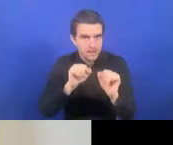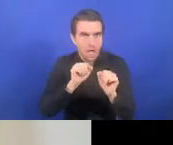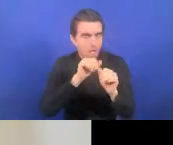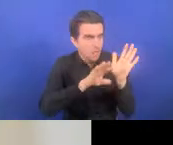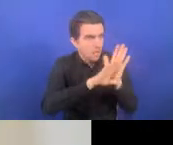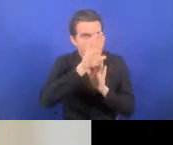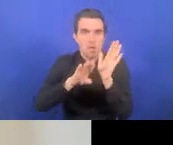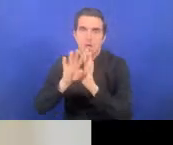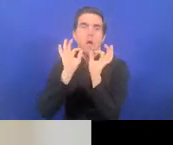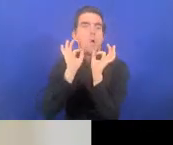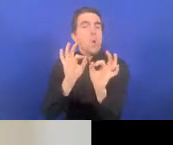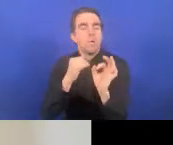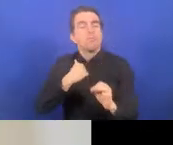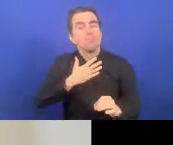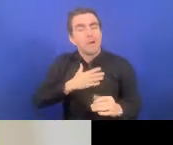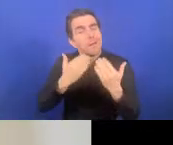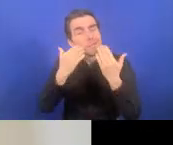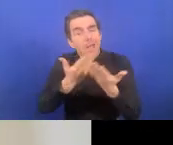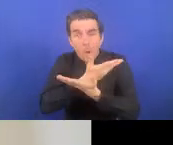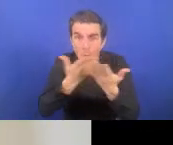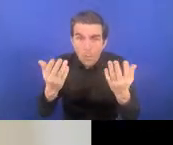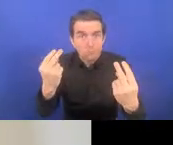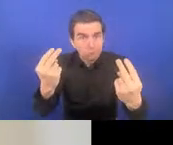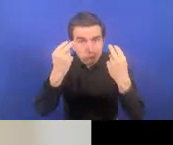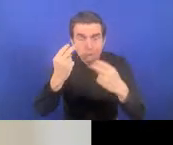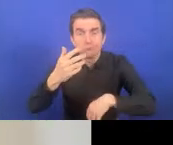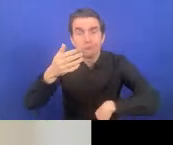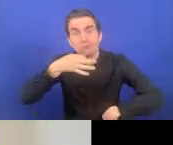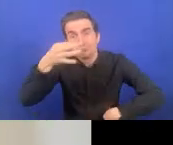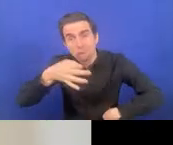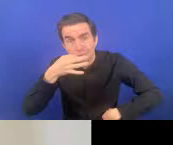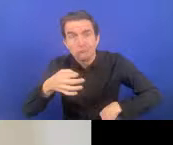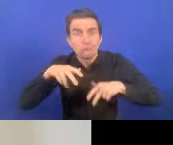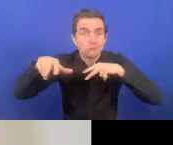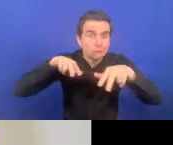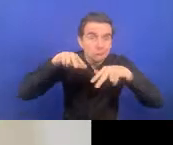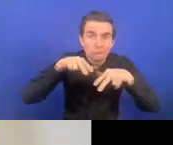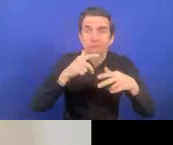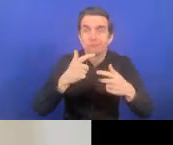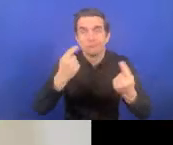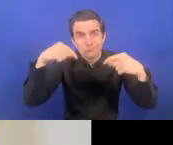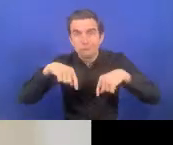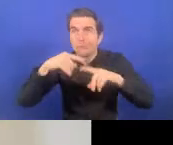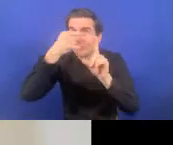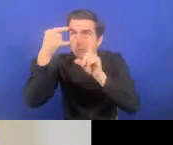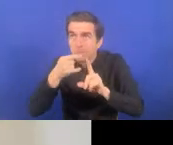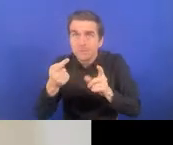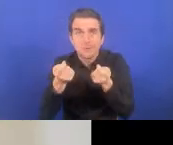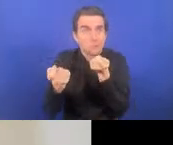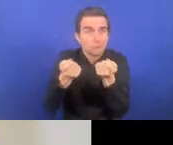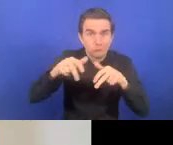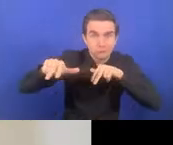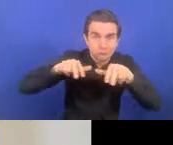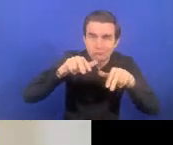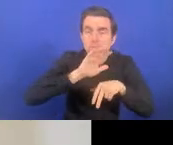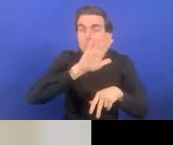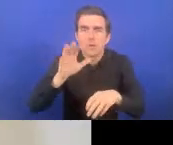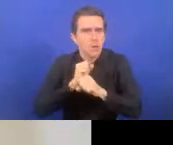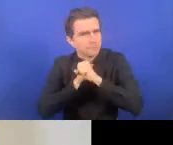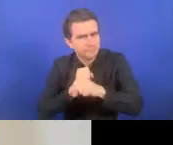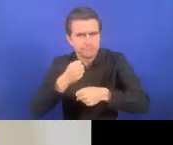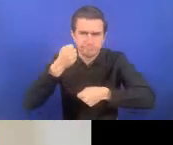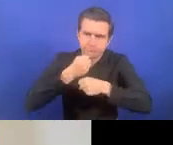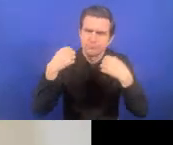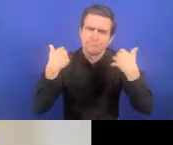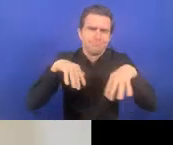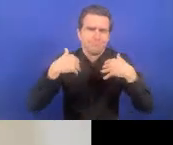being connected to this webinar series. Your commitment is truly appreciated and inspiring. Every